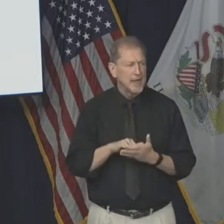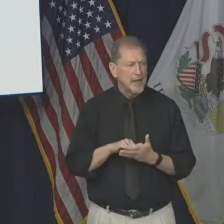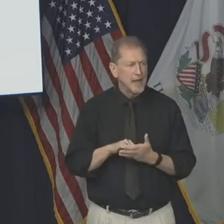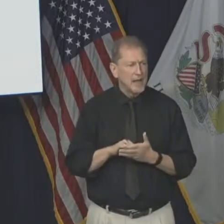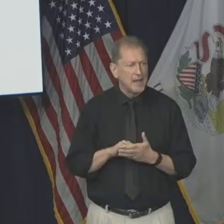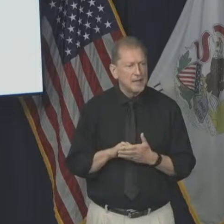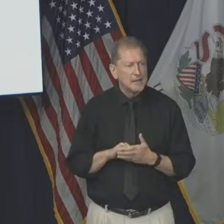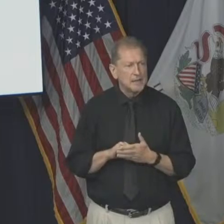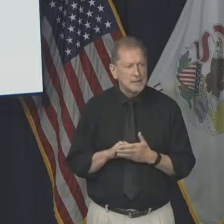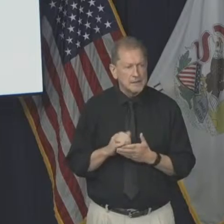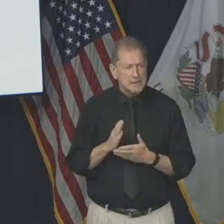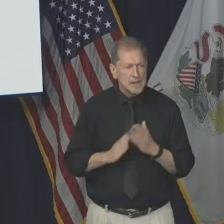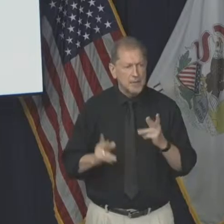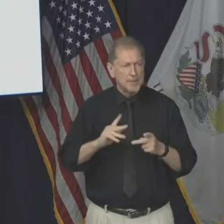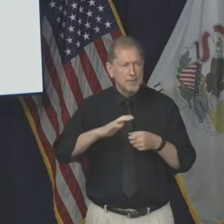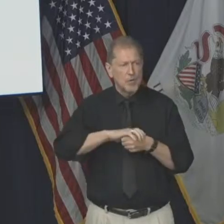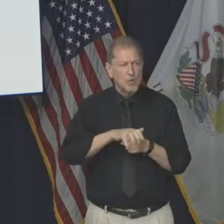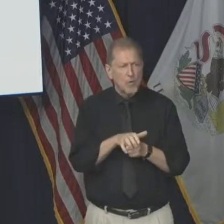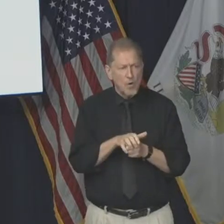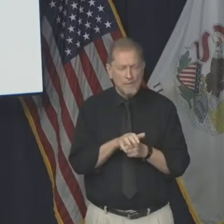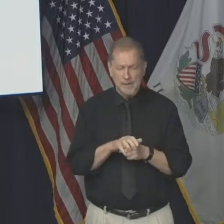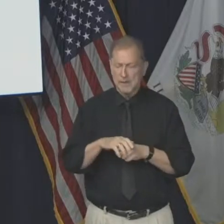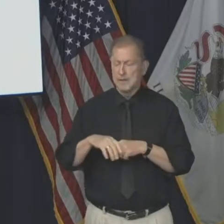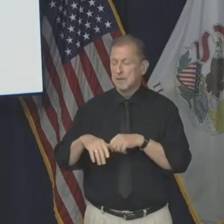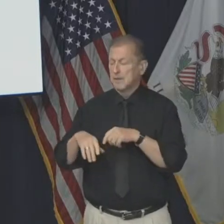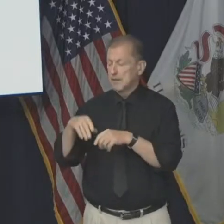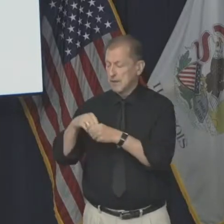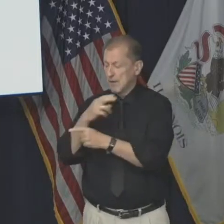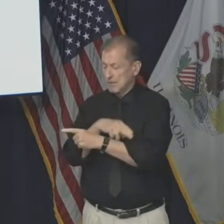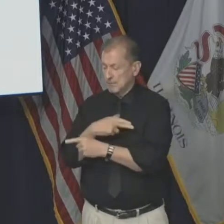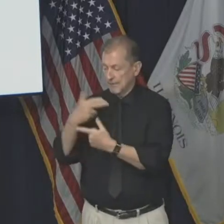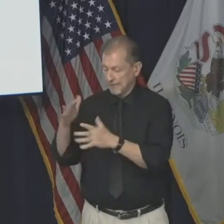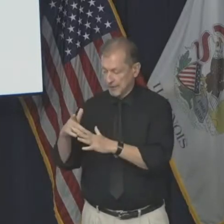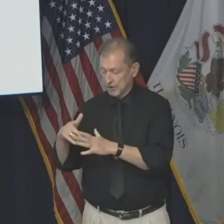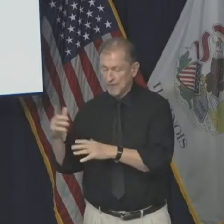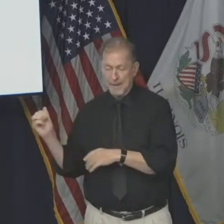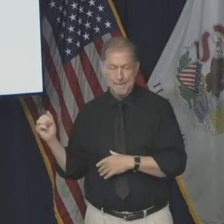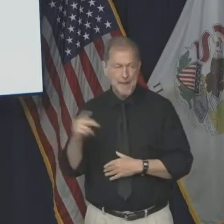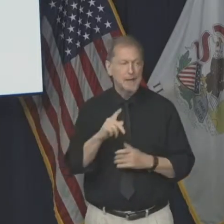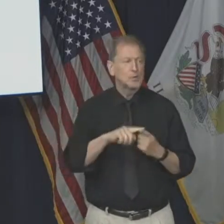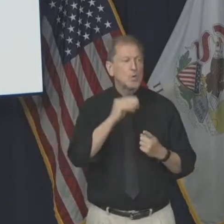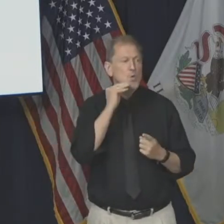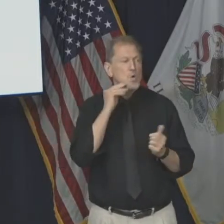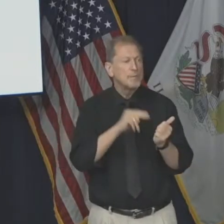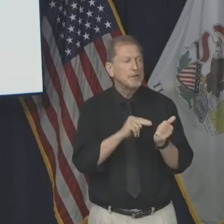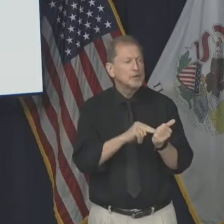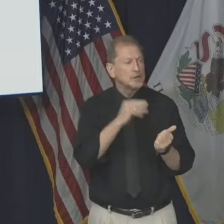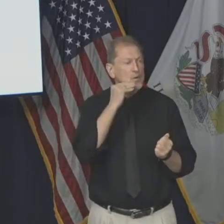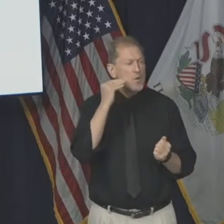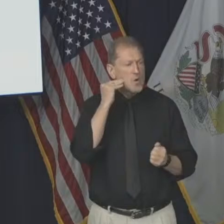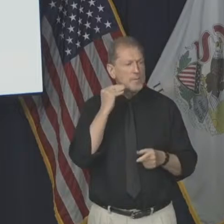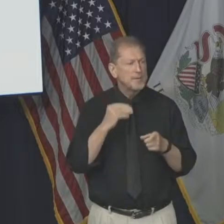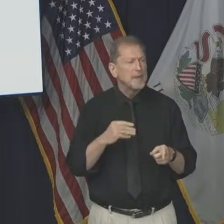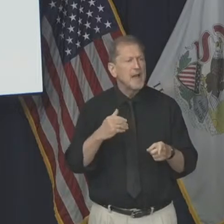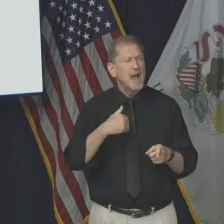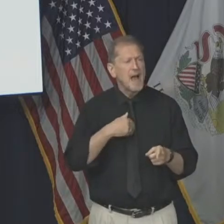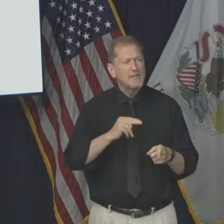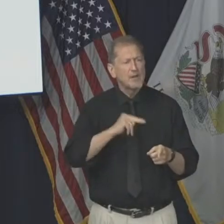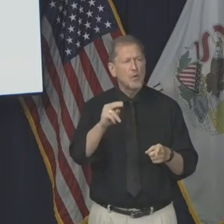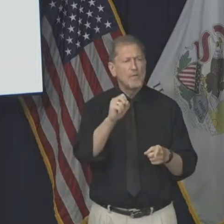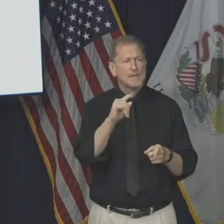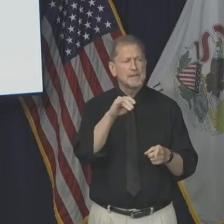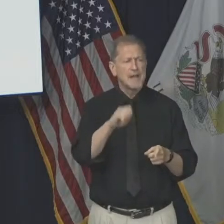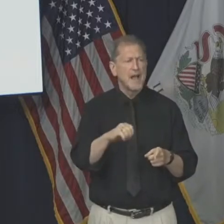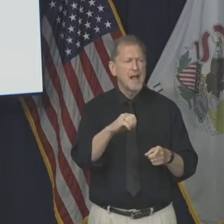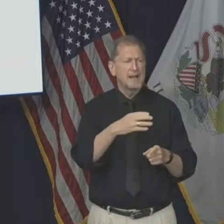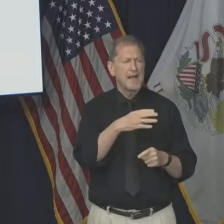infected patients are still going back into nursing homes. On the northwest side, there is a facility, a lawn care health facility in